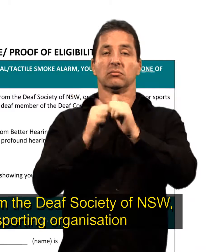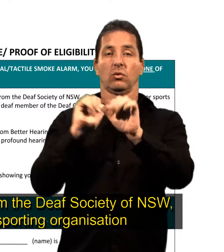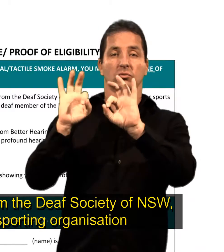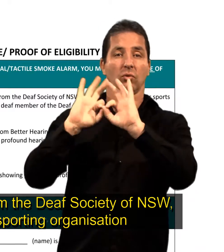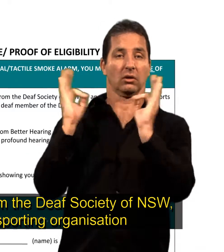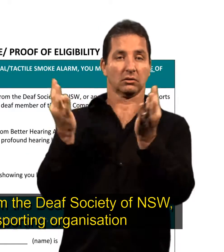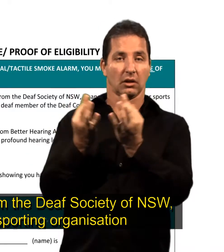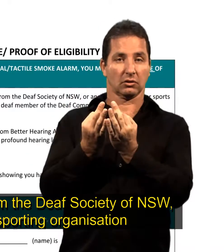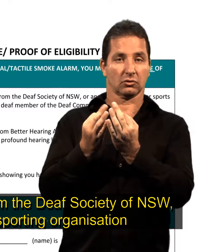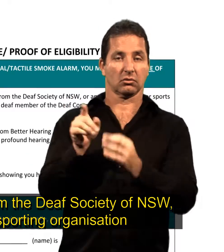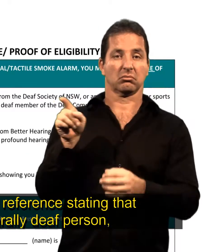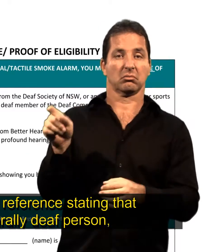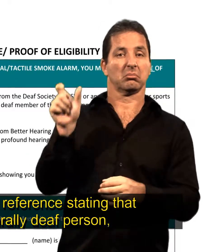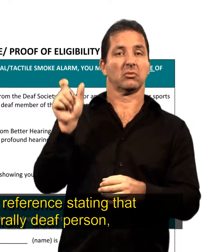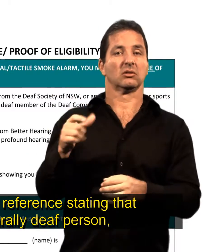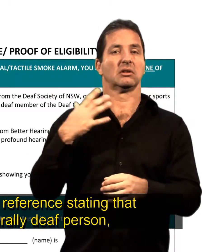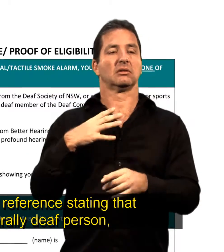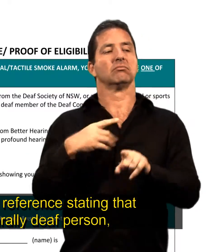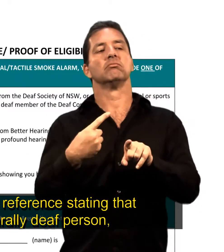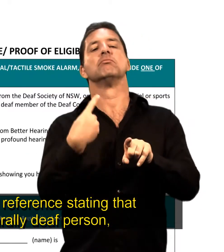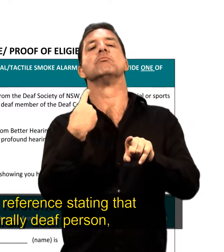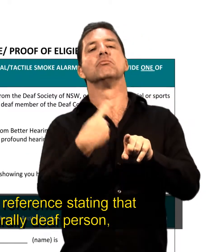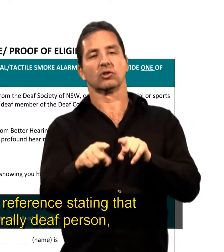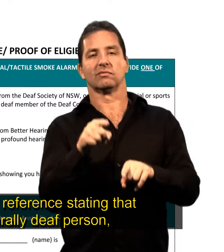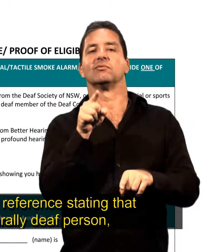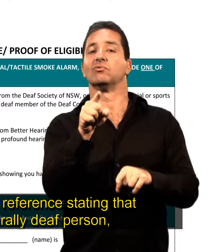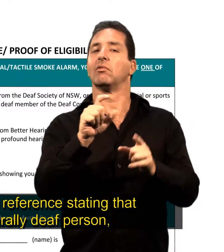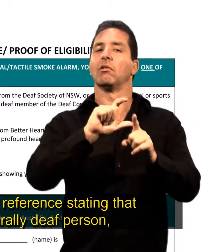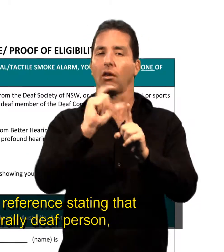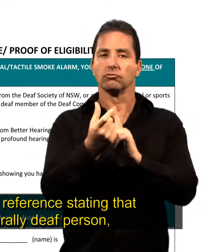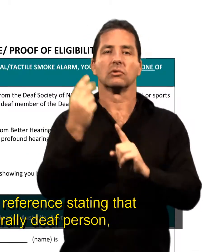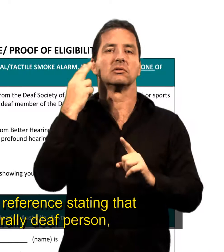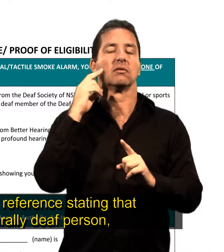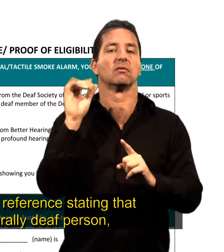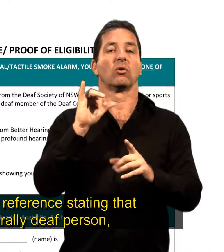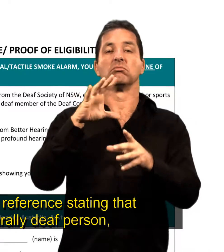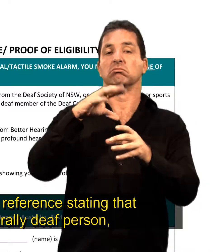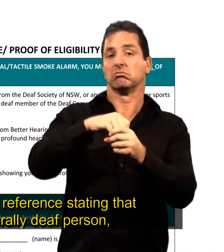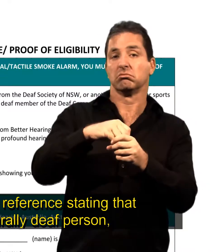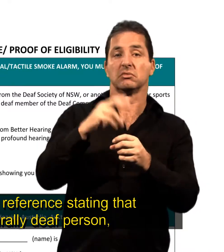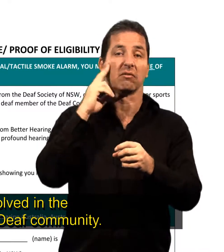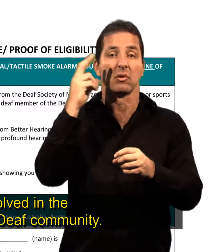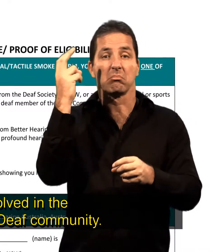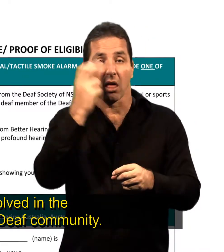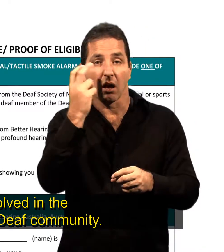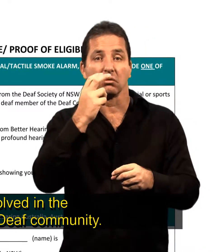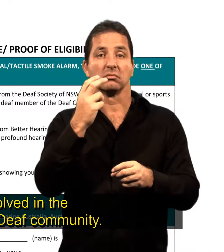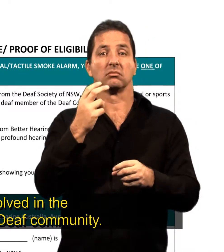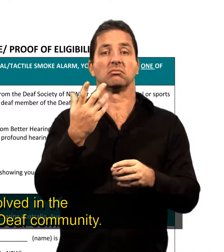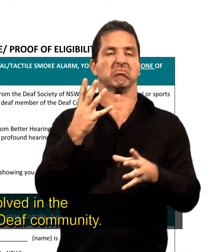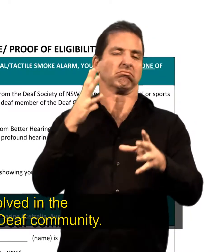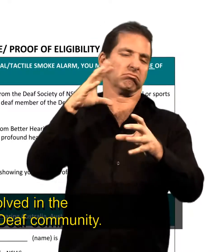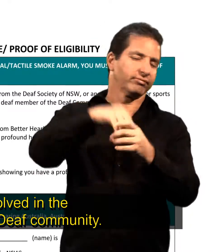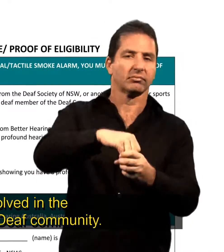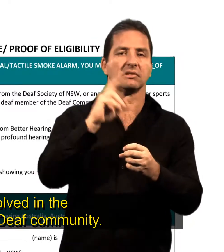organisation, needs to provide a reference stating that you are a culturally deaf person and involved in